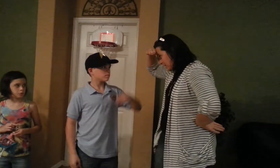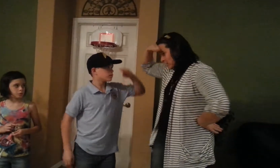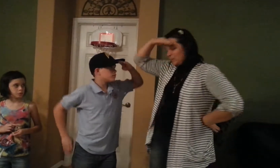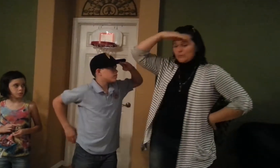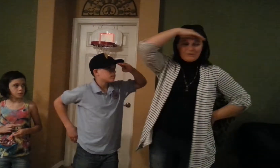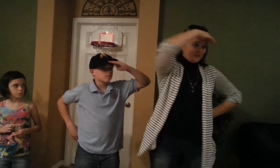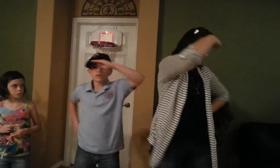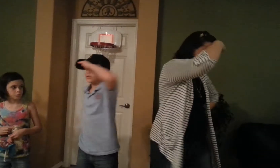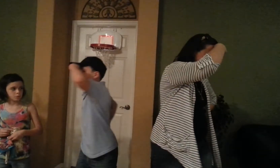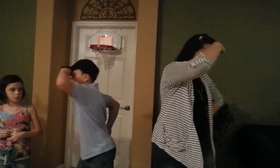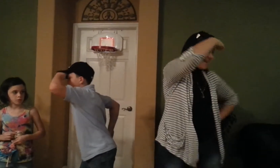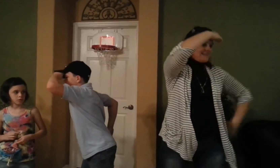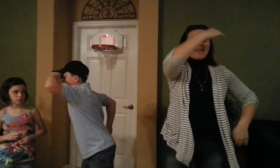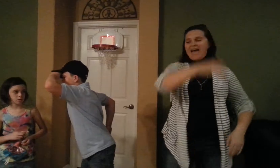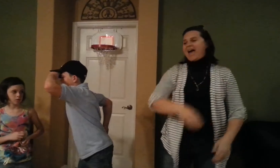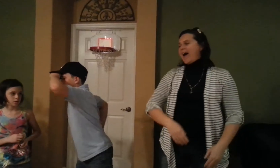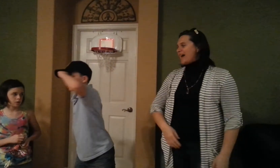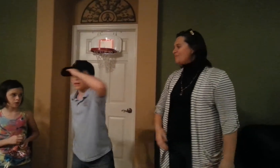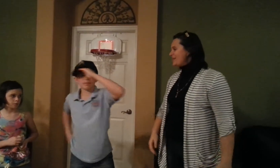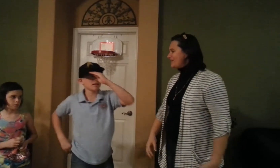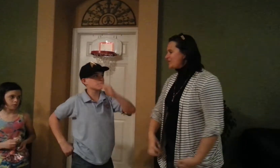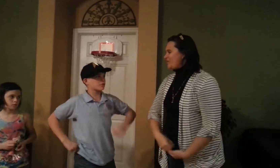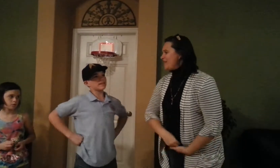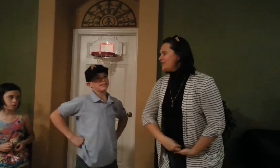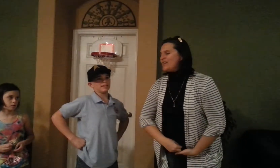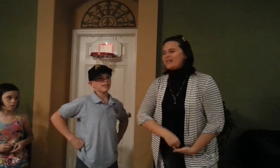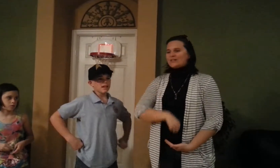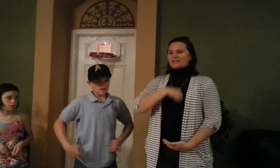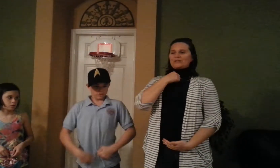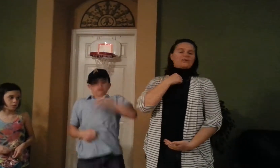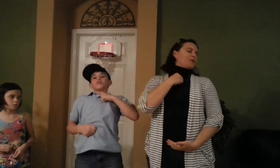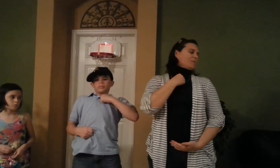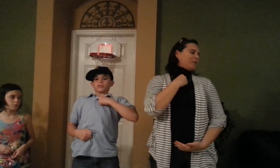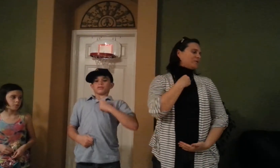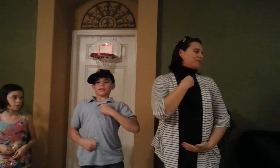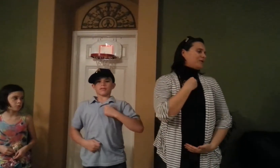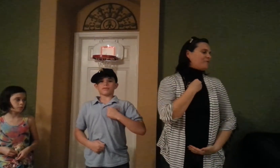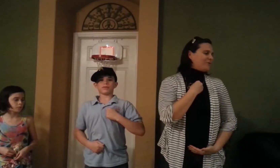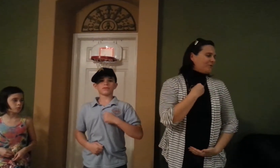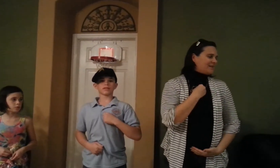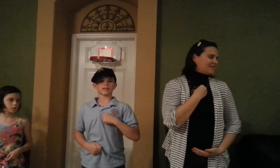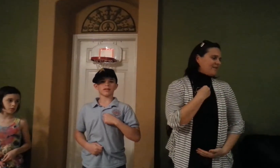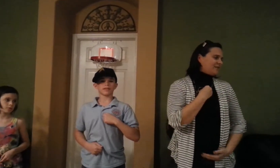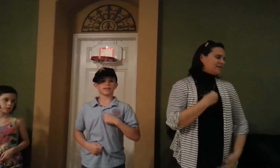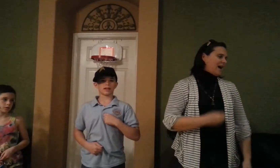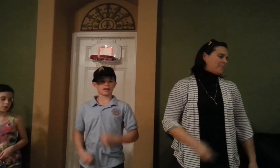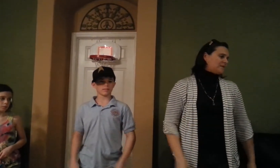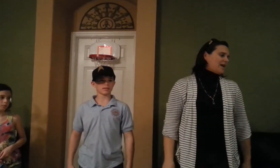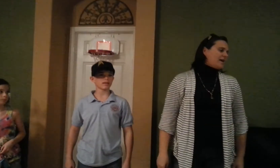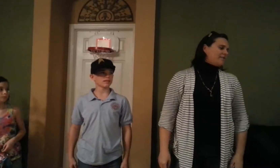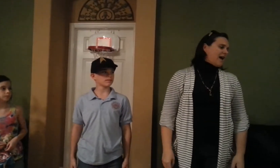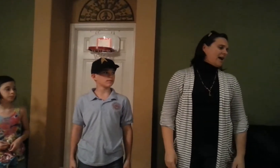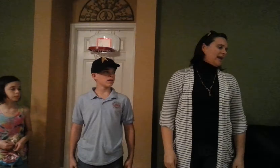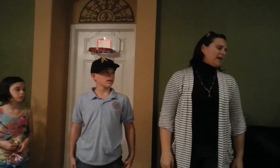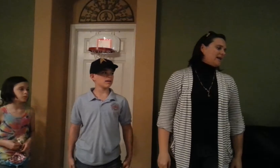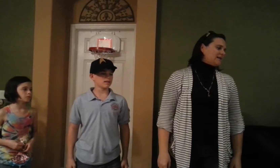view to an administration suitable to the fullness of the times, that is